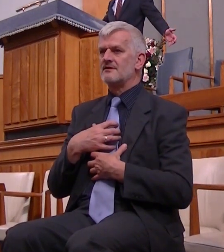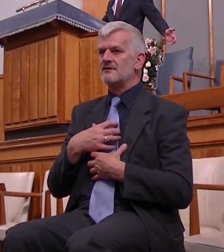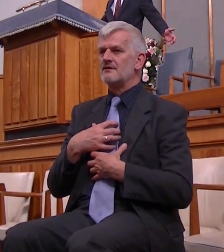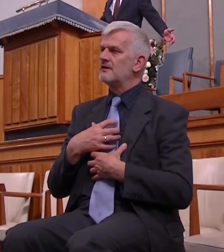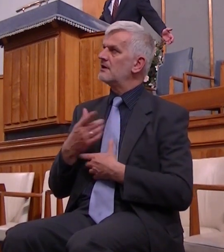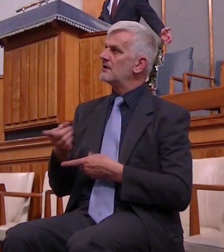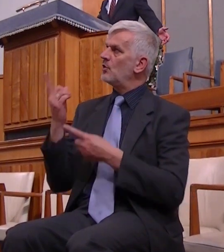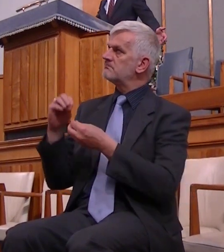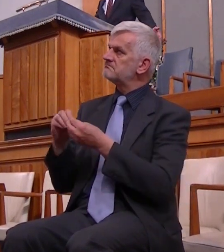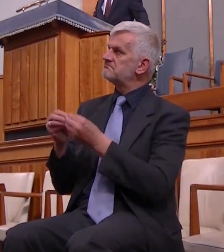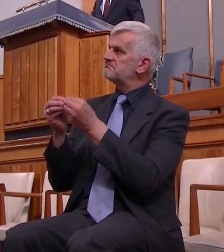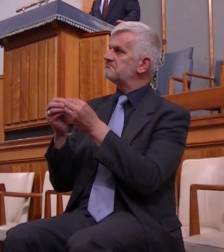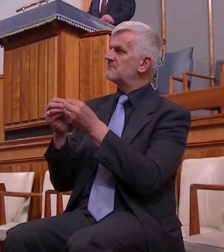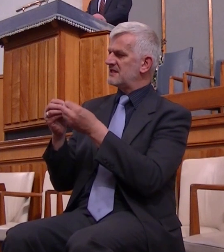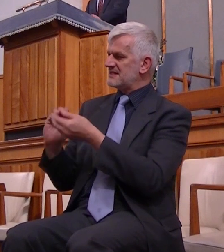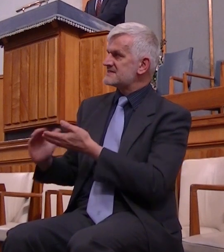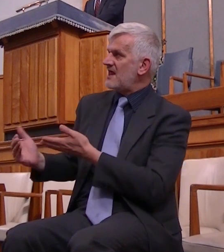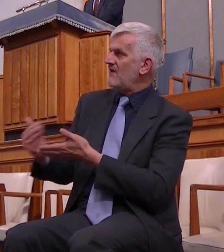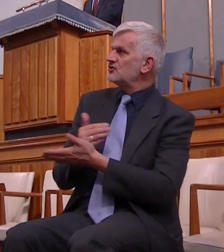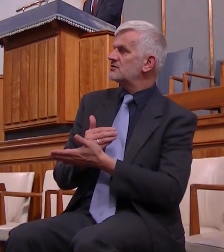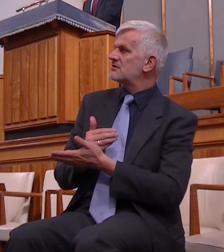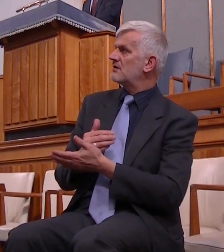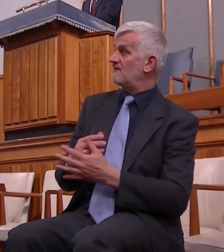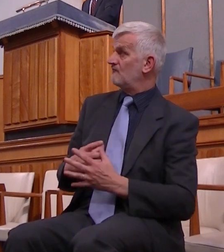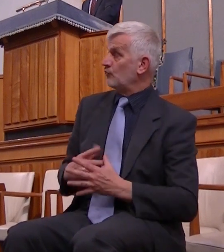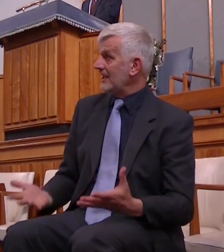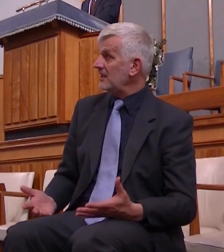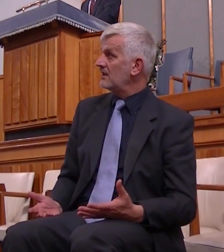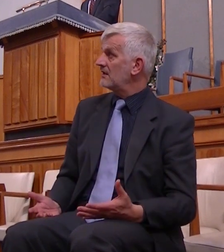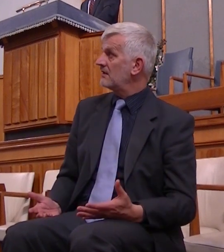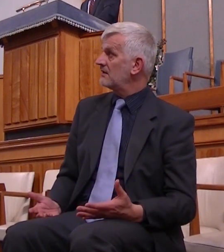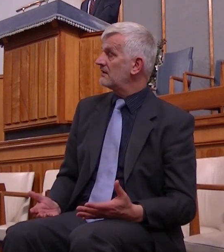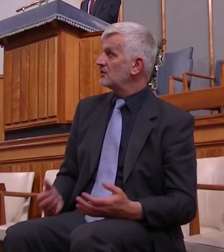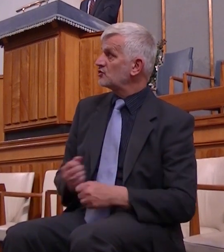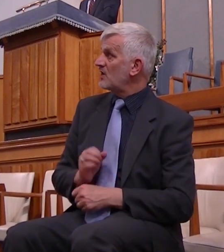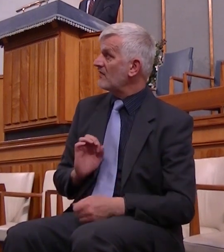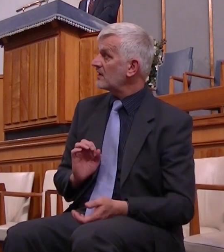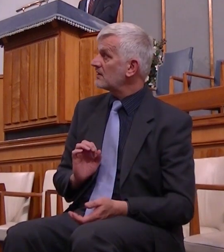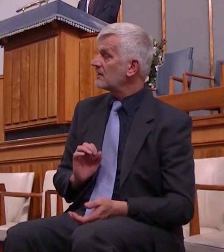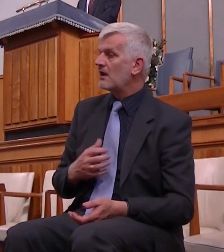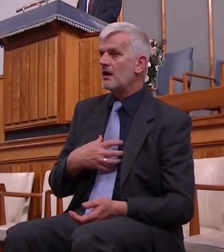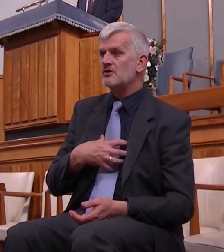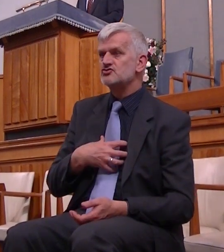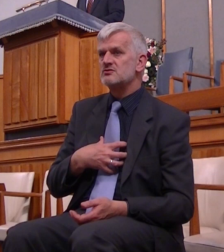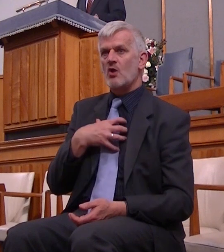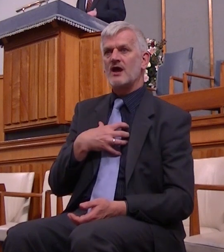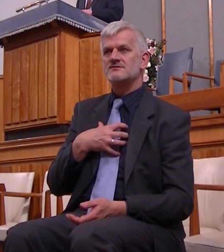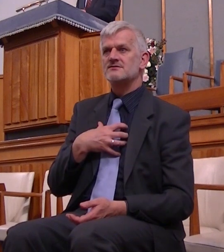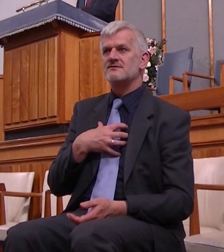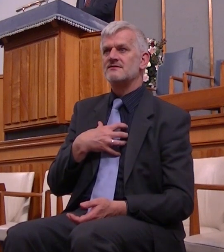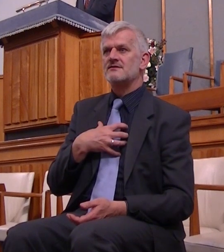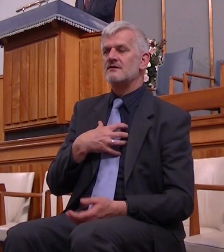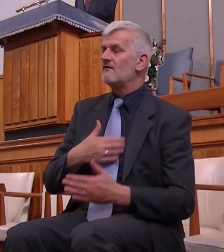of salvation which is entirely free and gracious and kind. And if we find